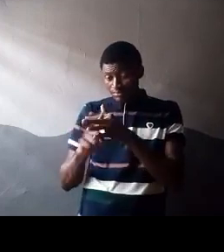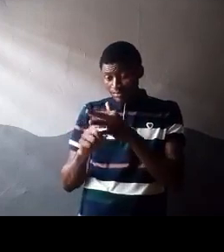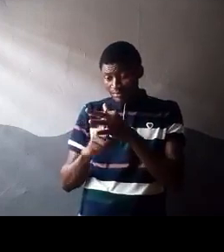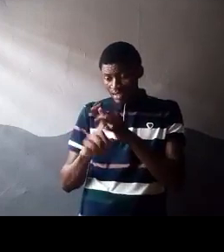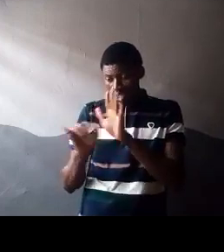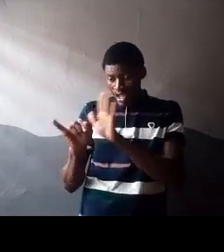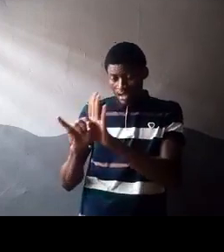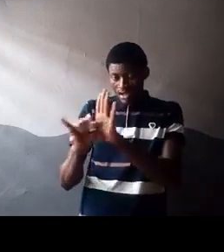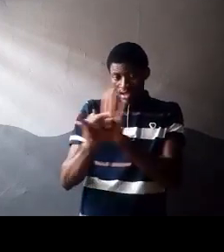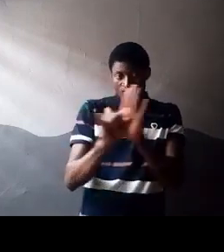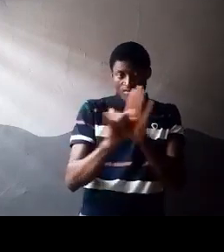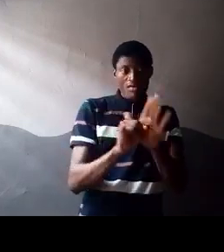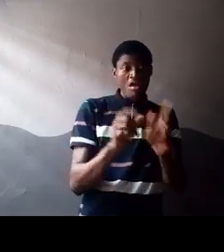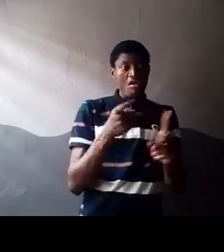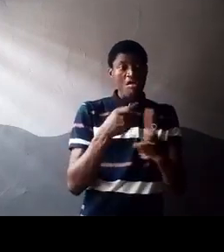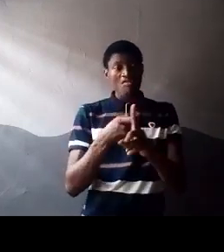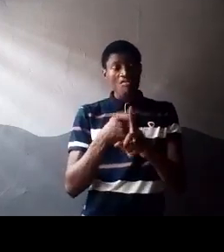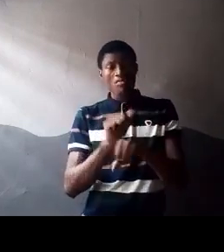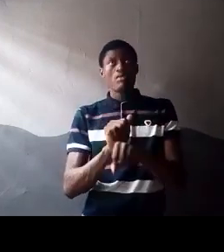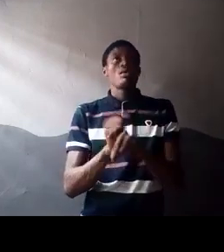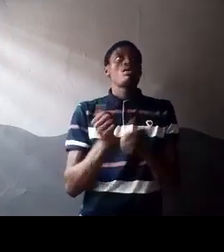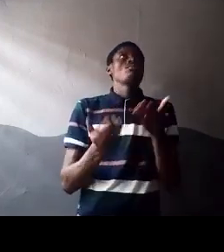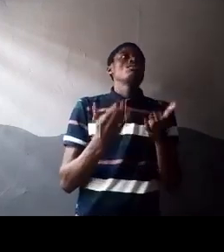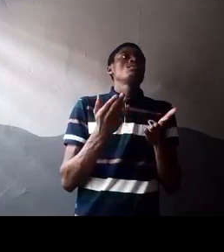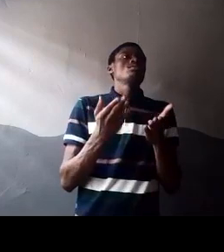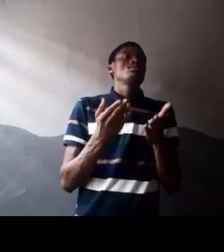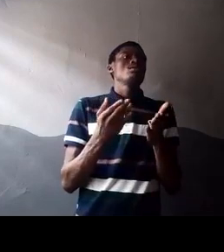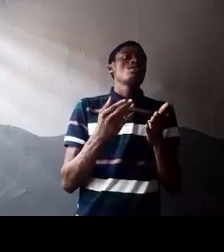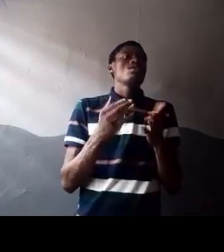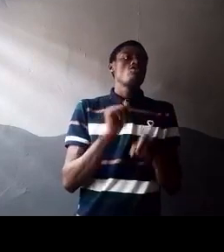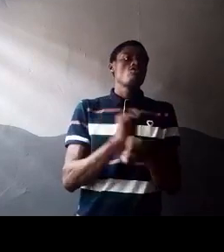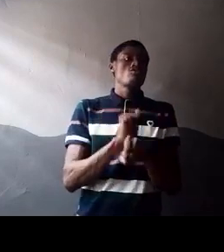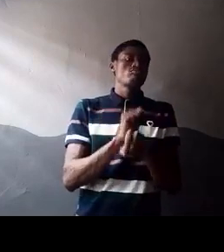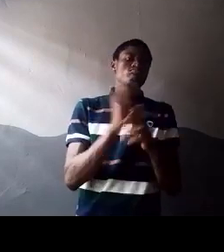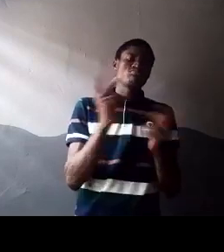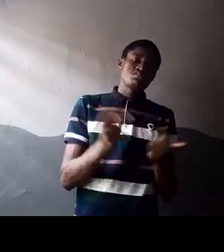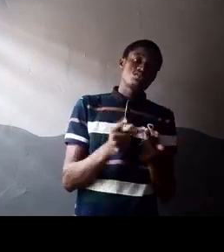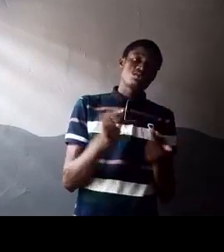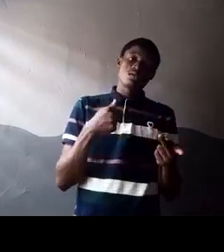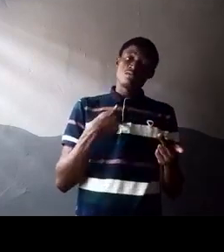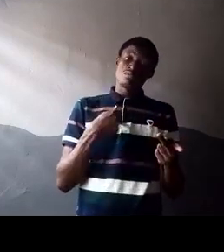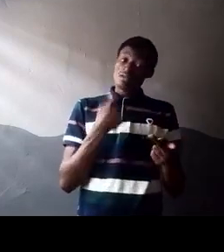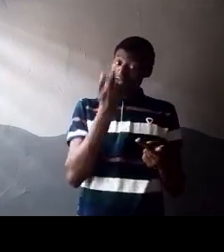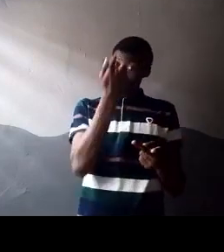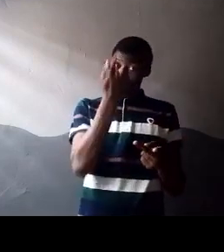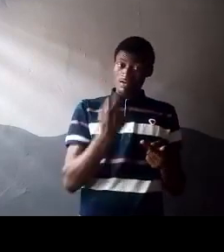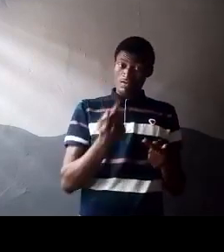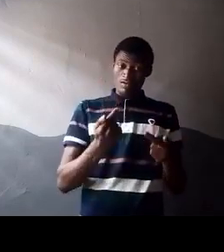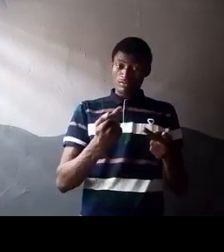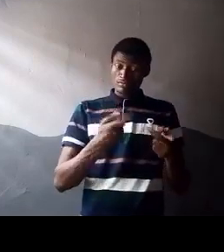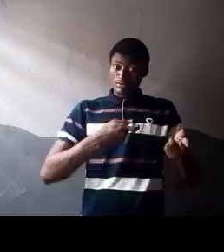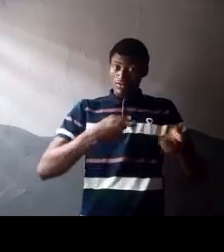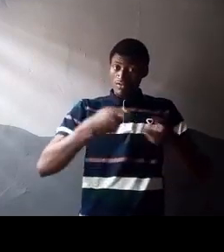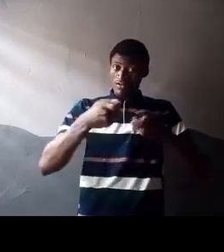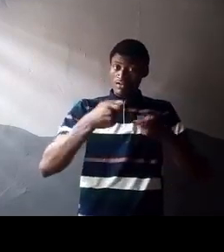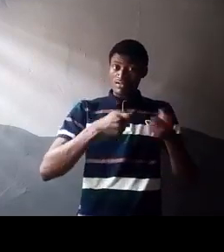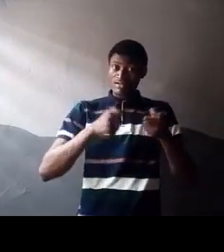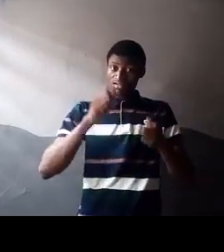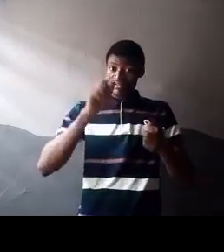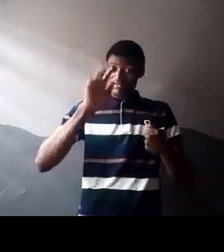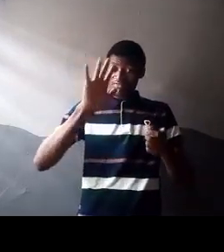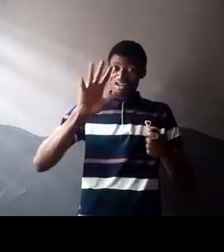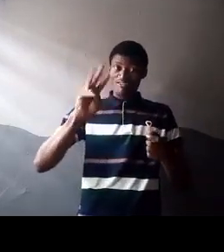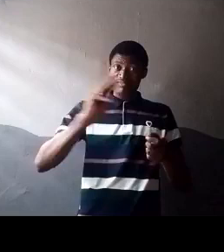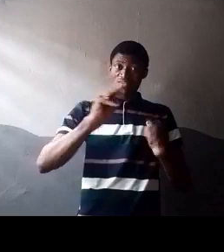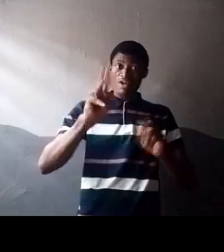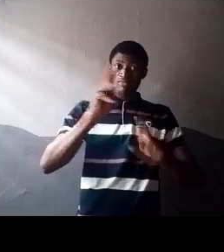was coordinating 5 million people. That's an example. I was treating 5 million people.